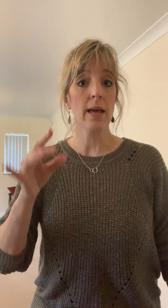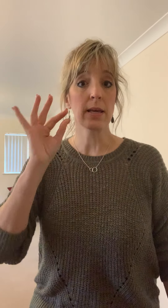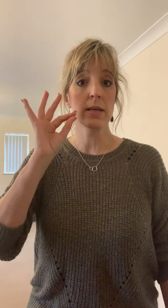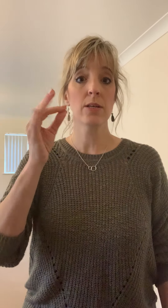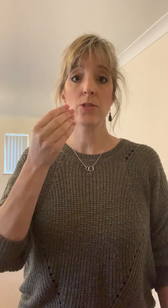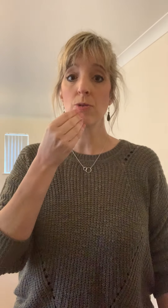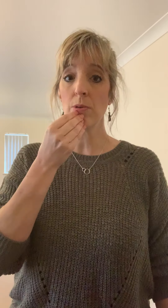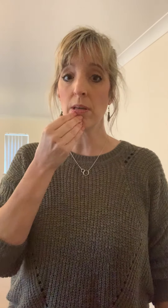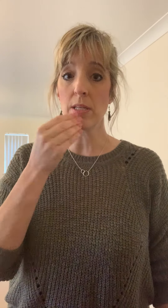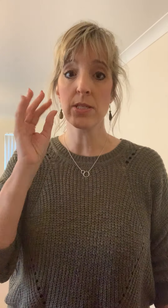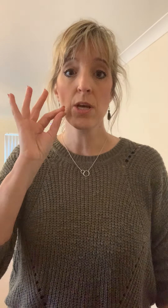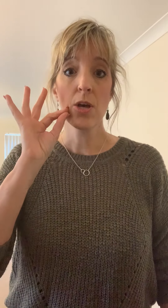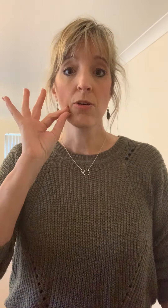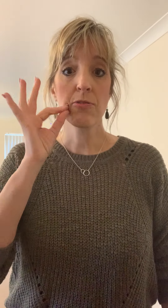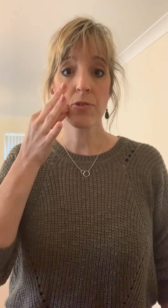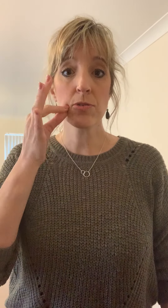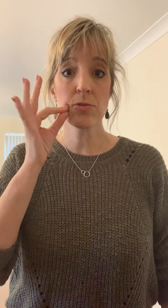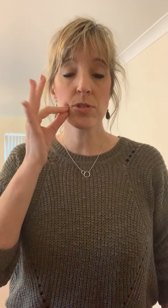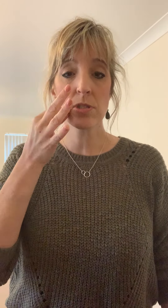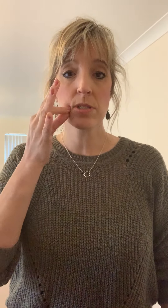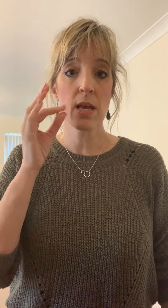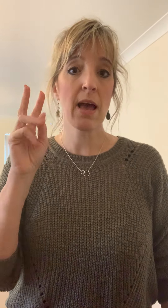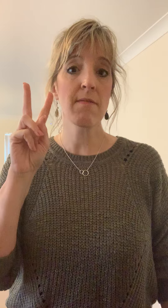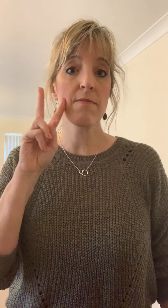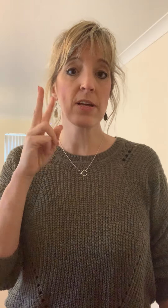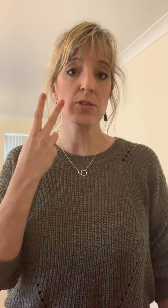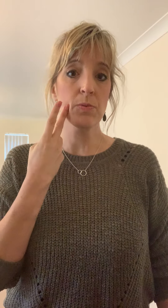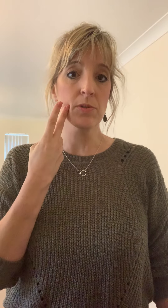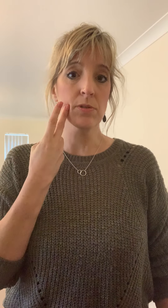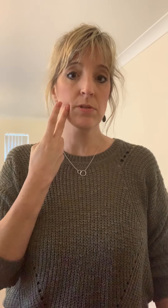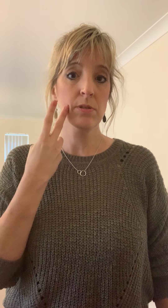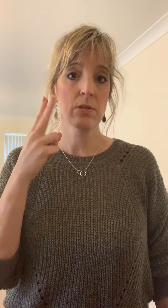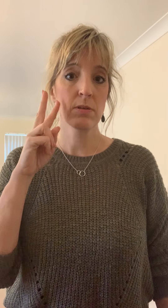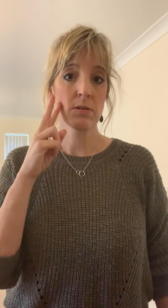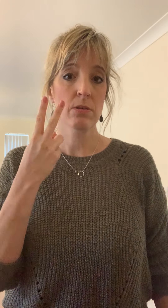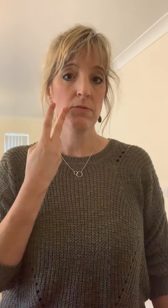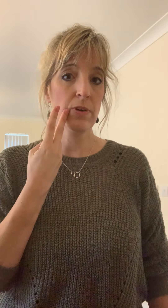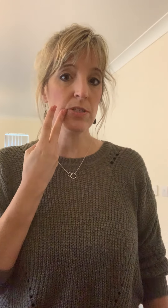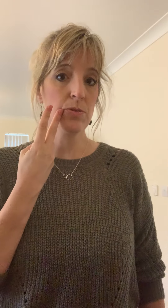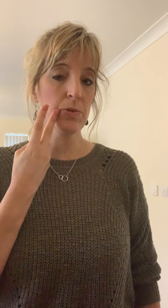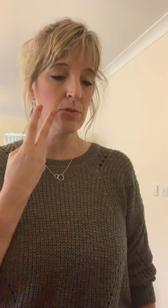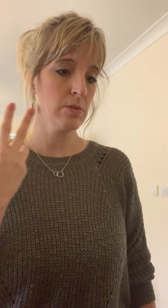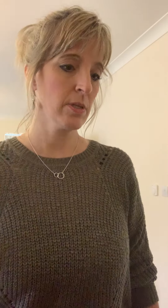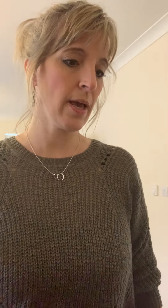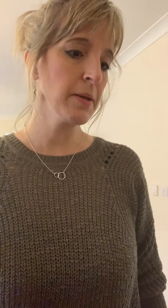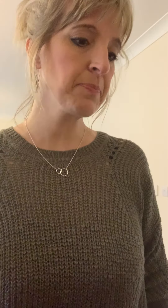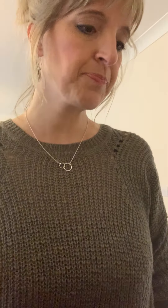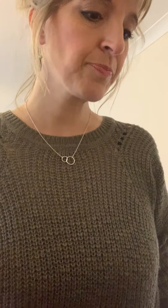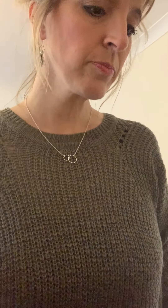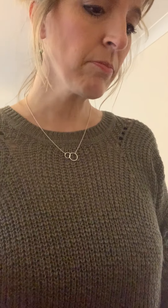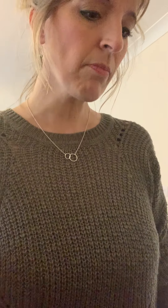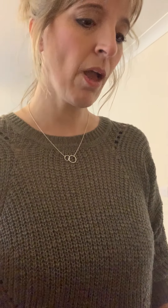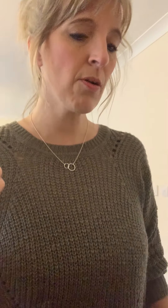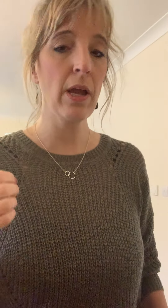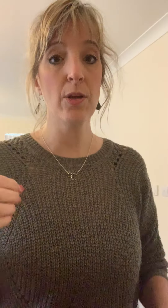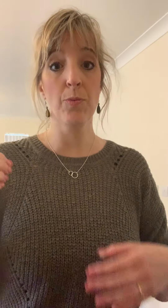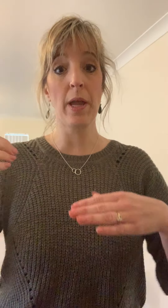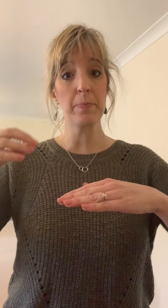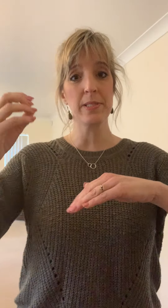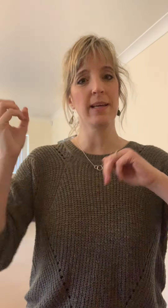like to eat fruits and vegetables. Vegetables, okay? All right, grapes. I